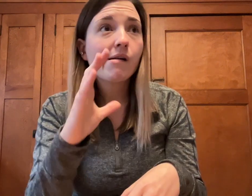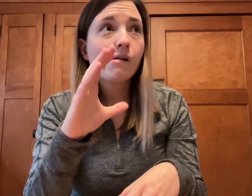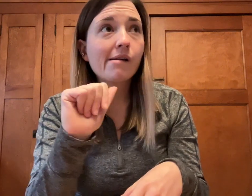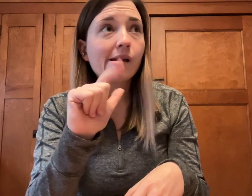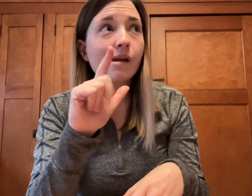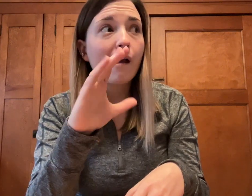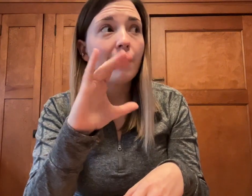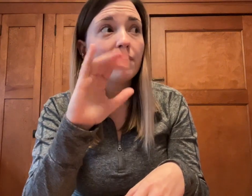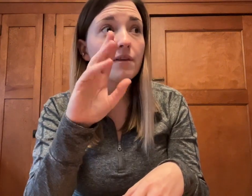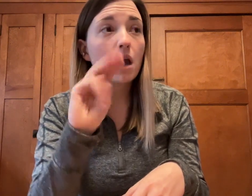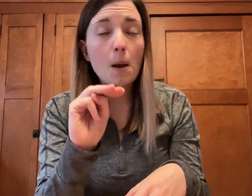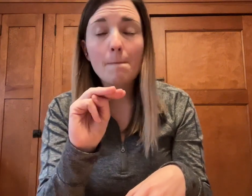one?